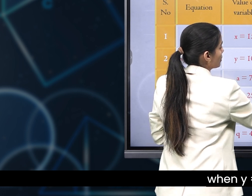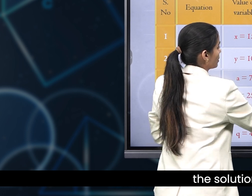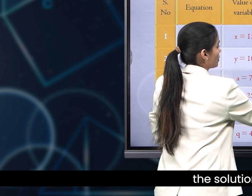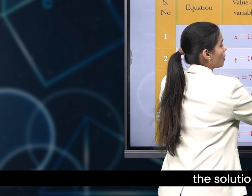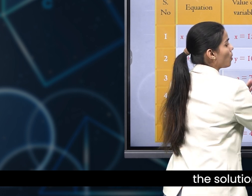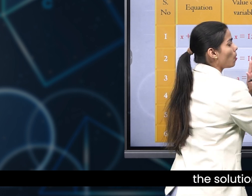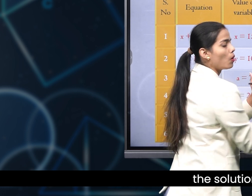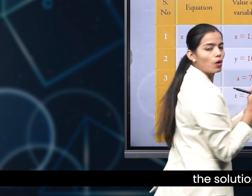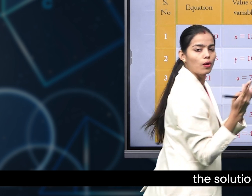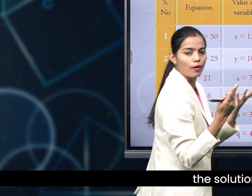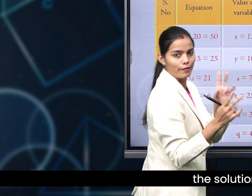the solution is 25